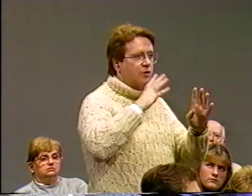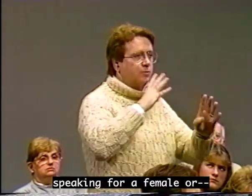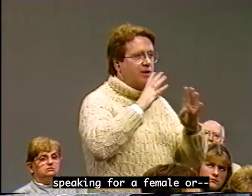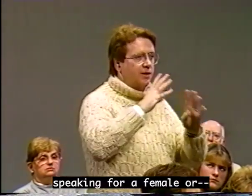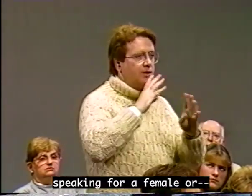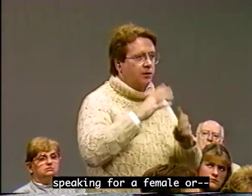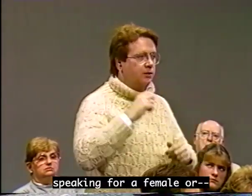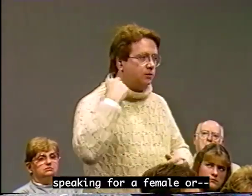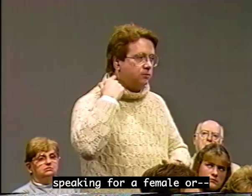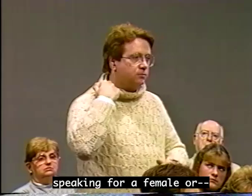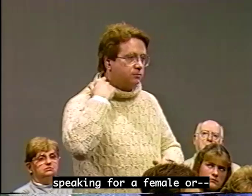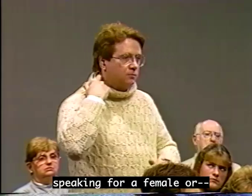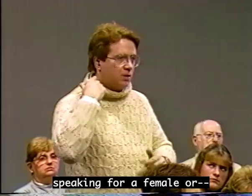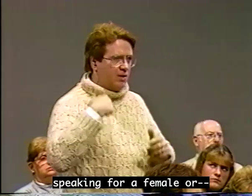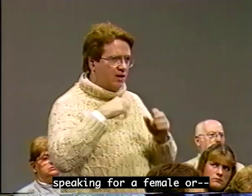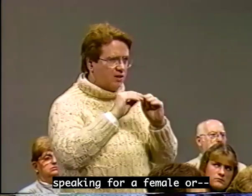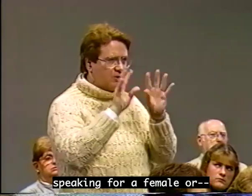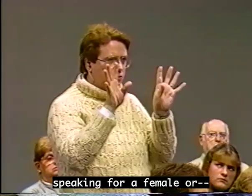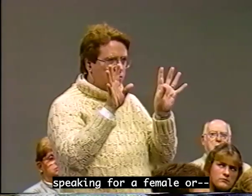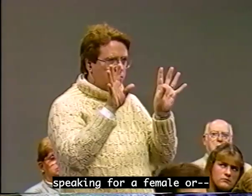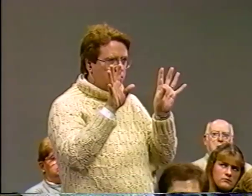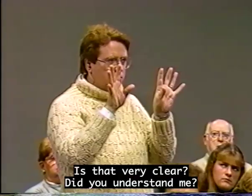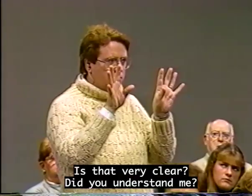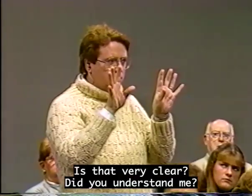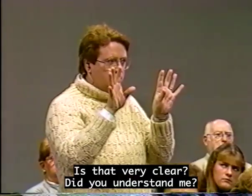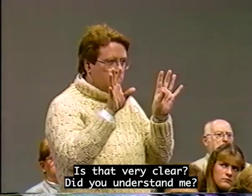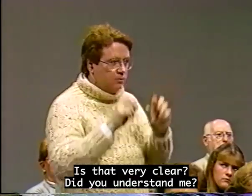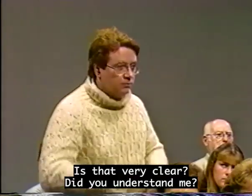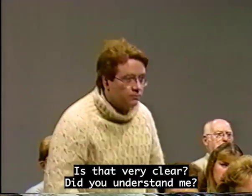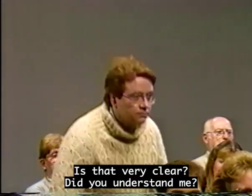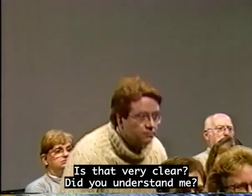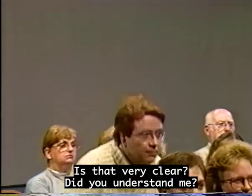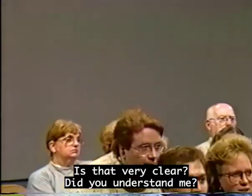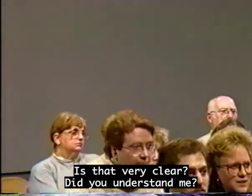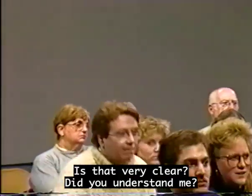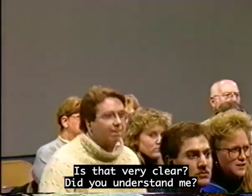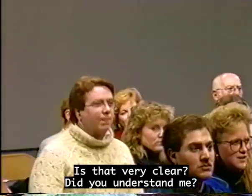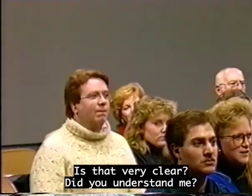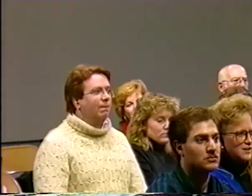male speaking for a female. Or is that very clear? Did you understand me?